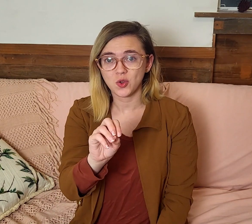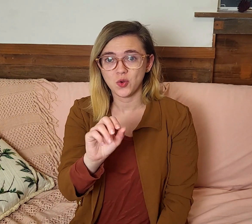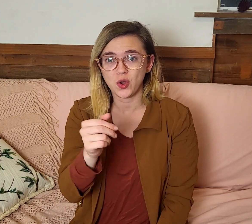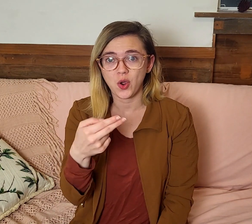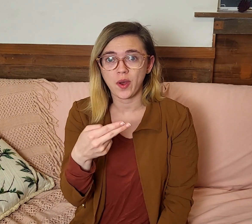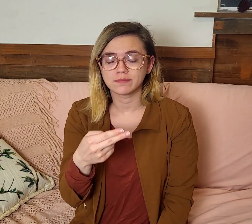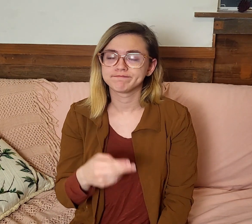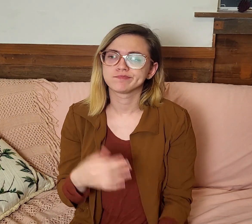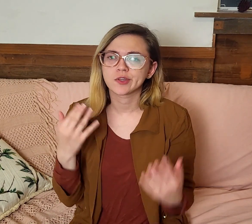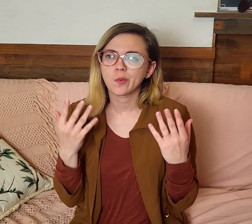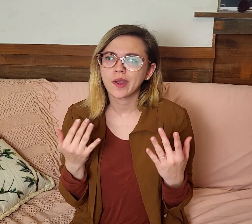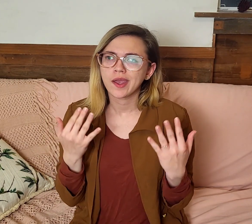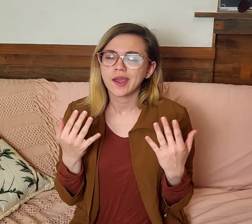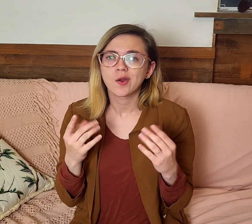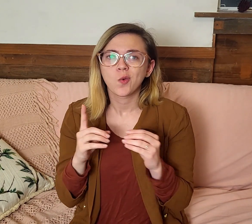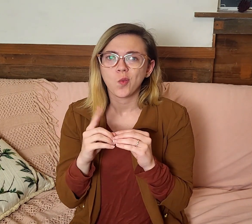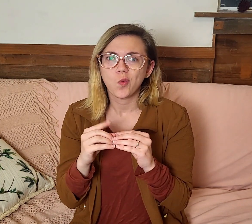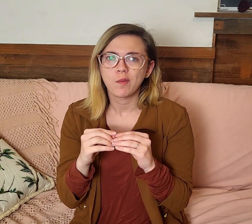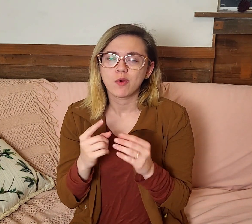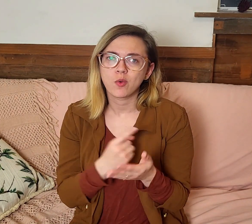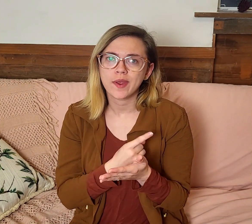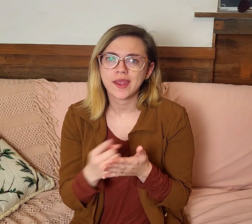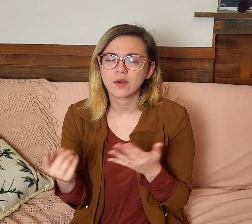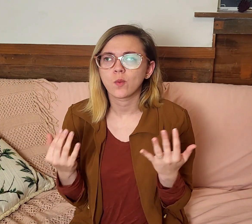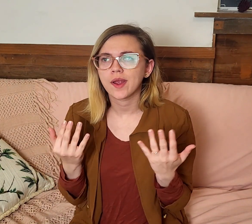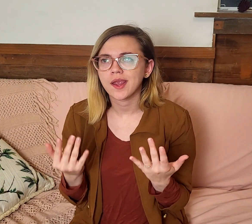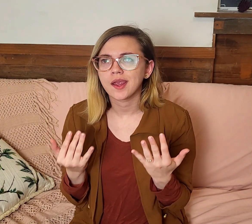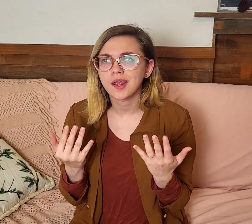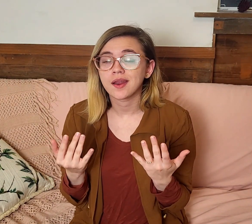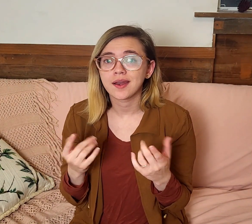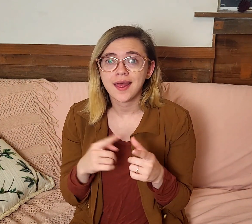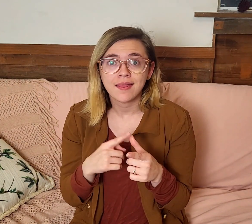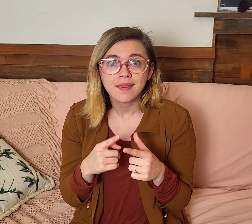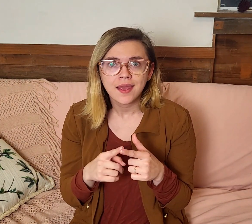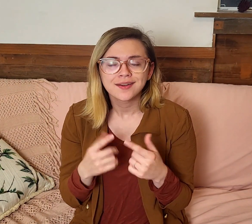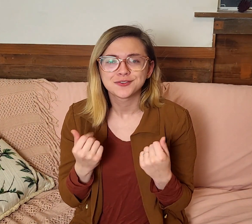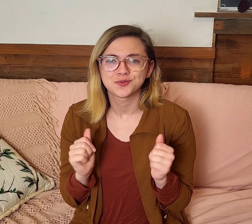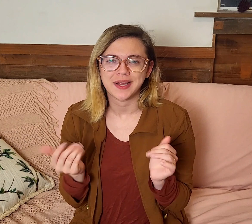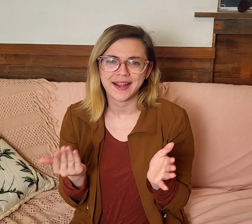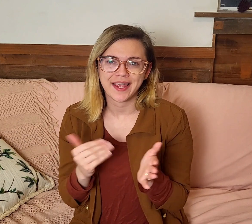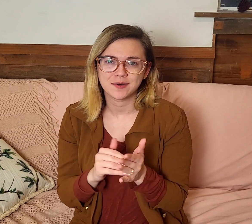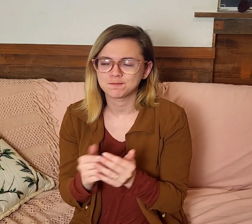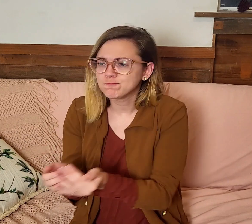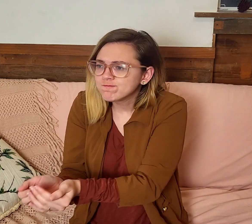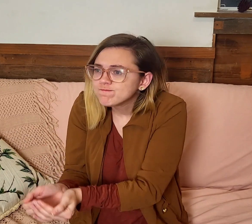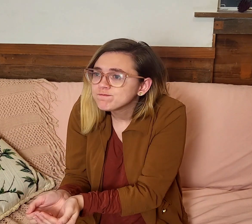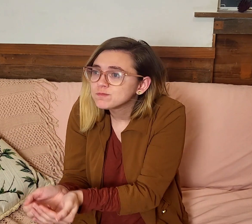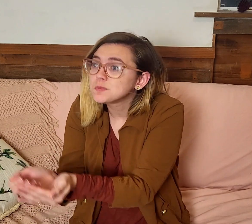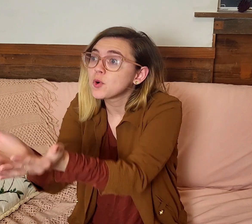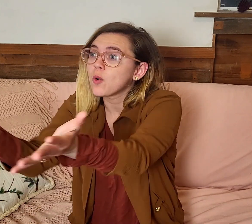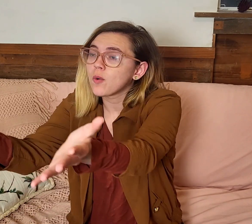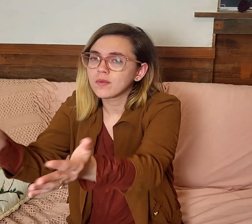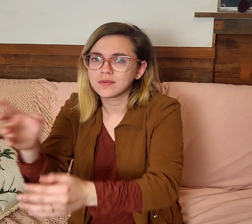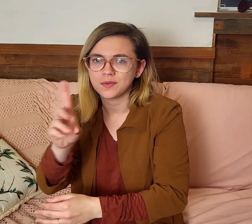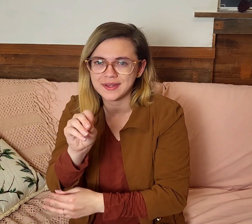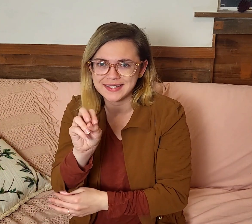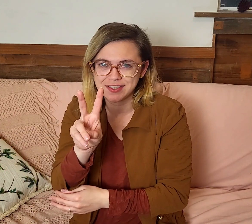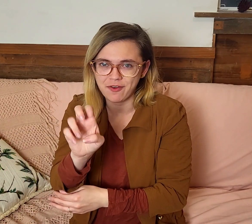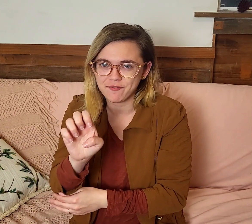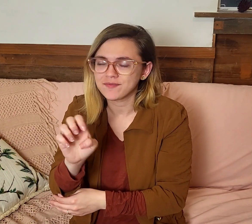perch on. So Noah, he waited again 1 more week, and then finally he tried again and